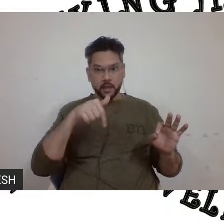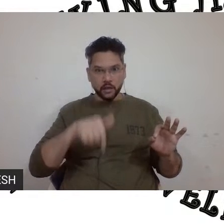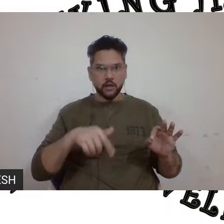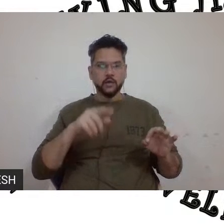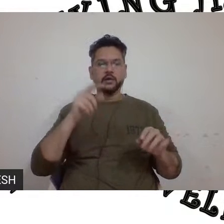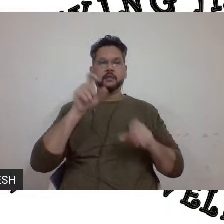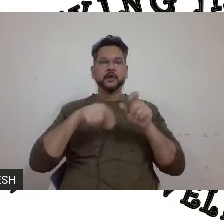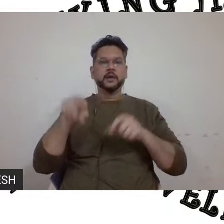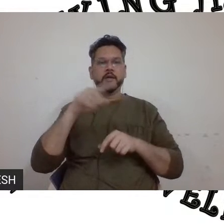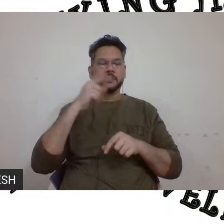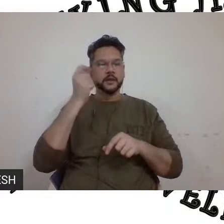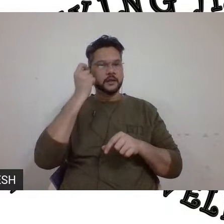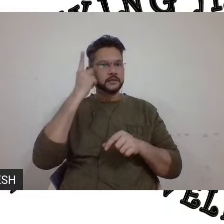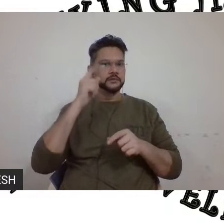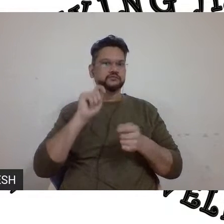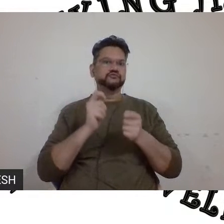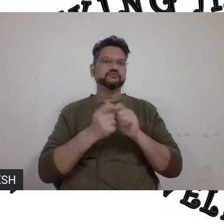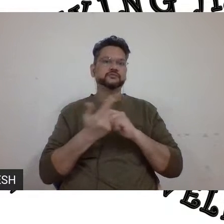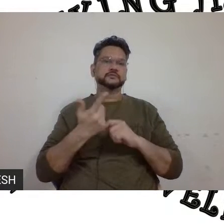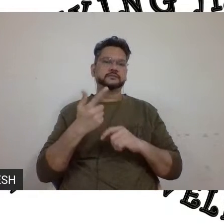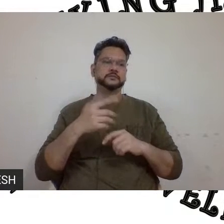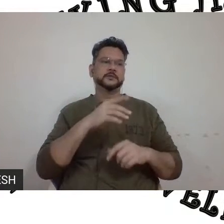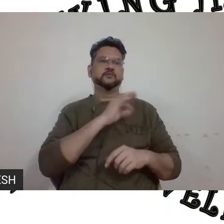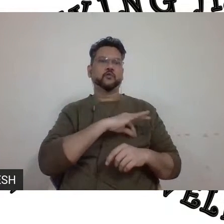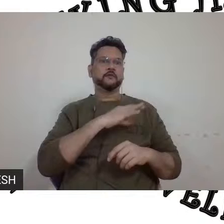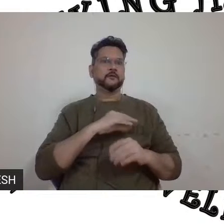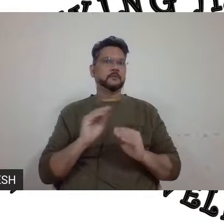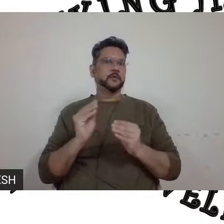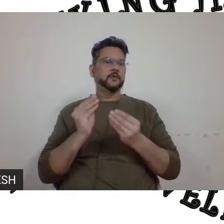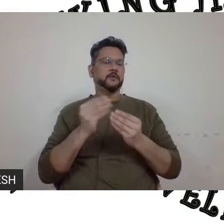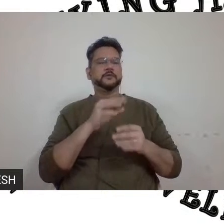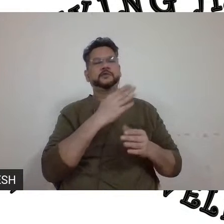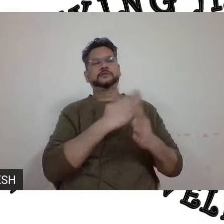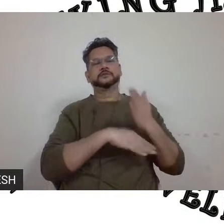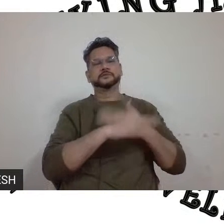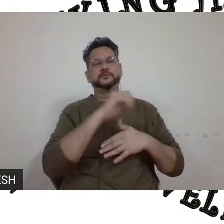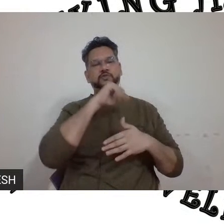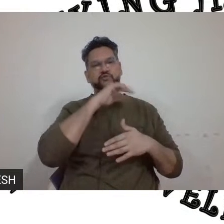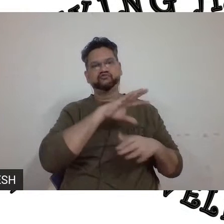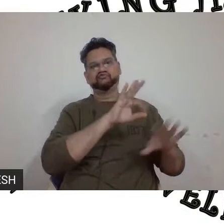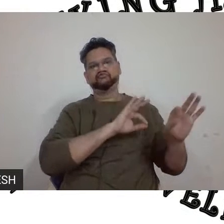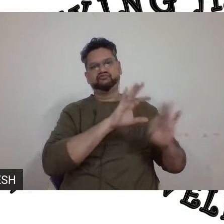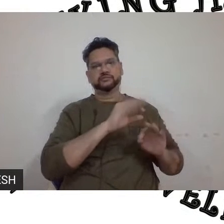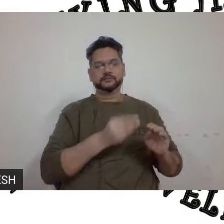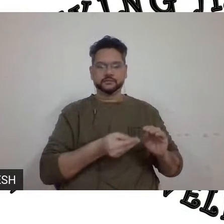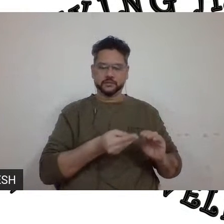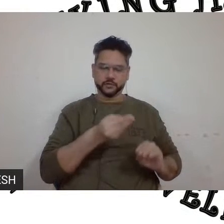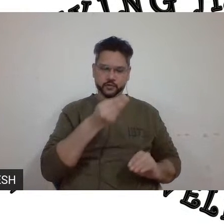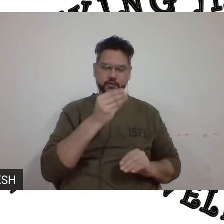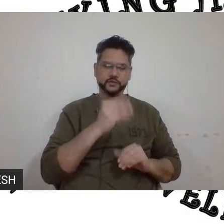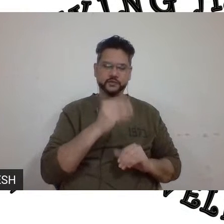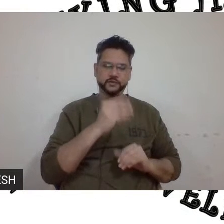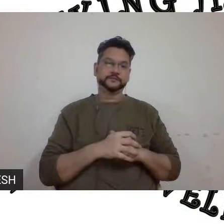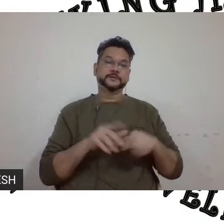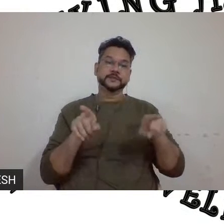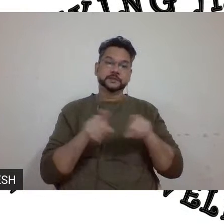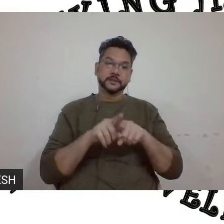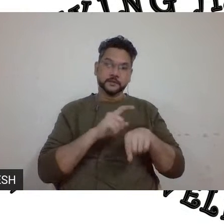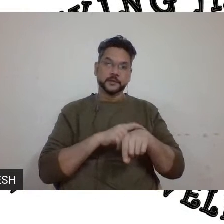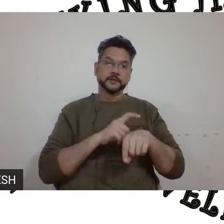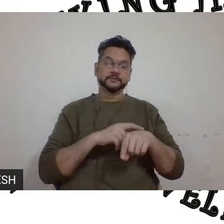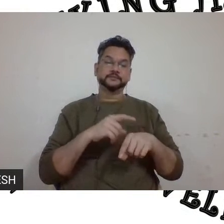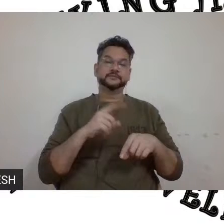disability. Before I end, I also would like to state that we also need to bridge a gap and create